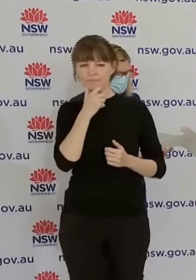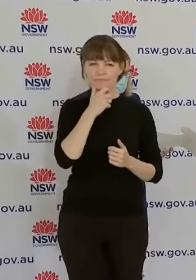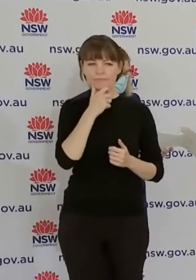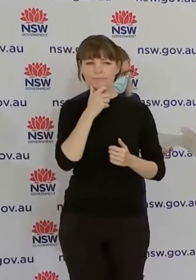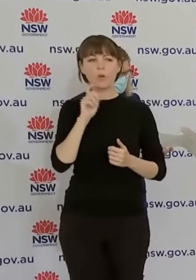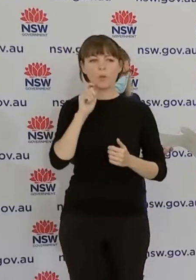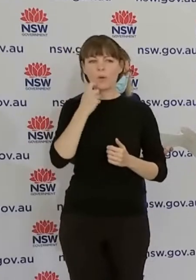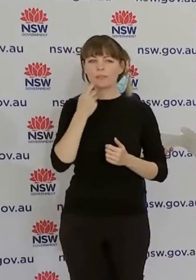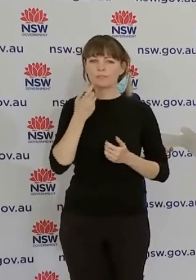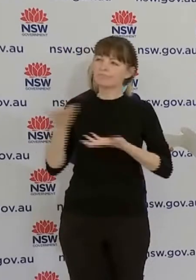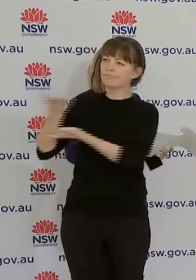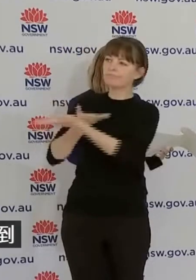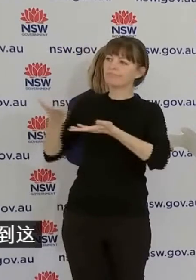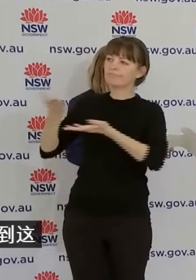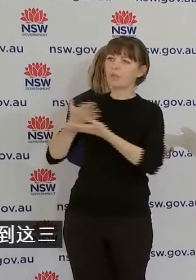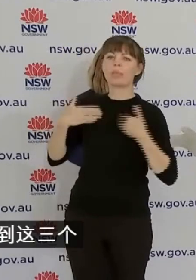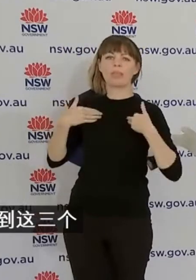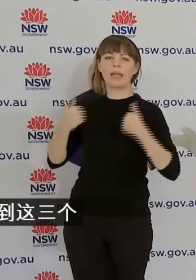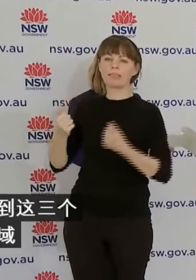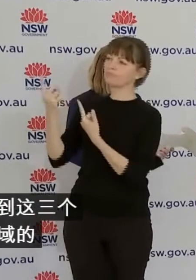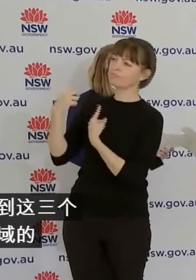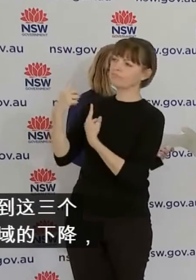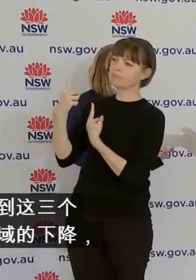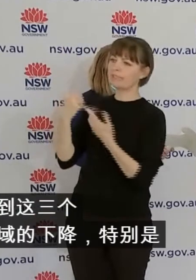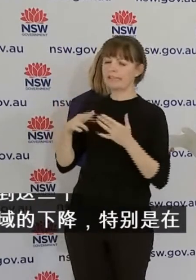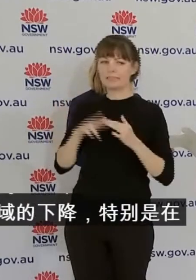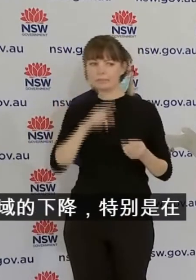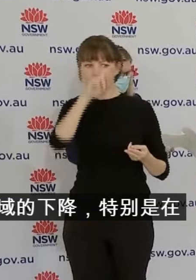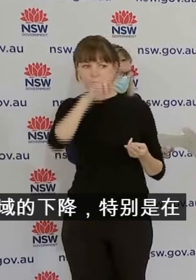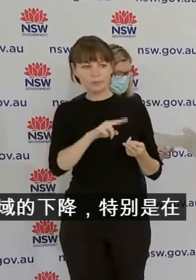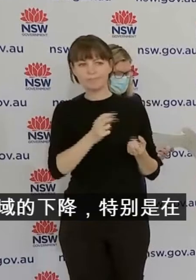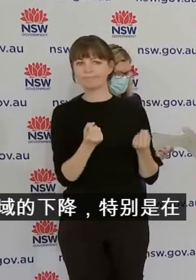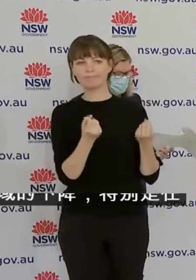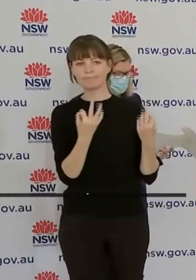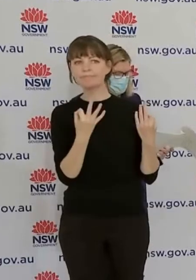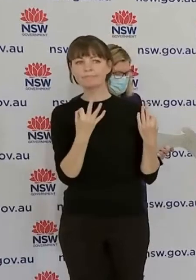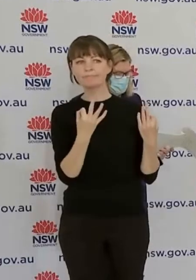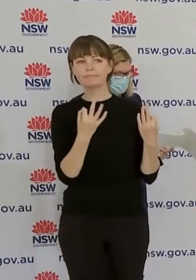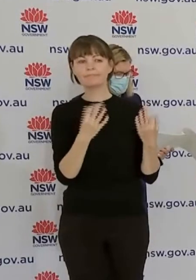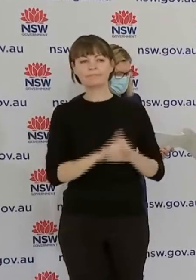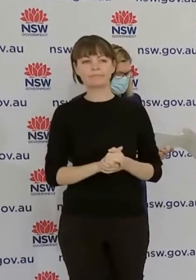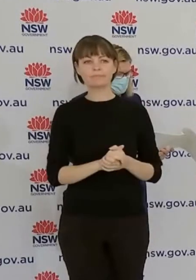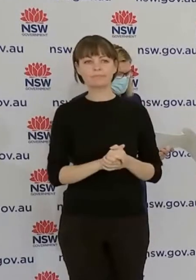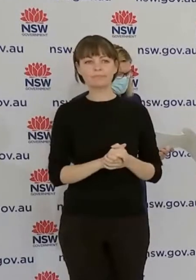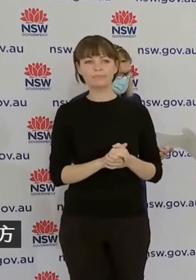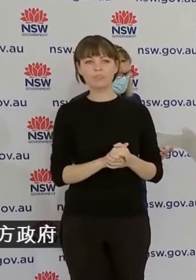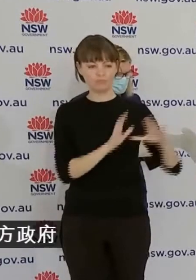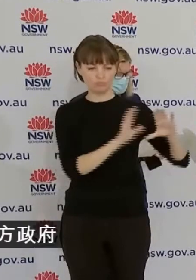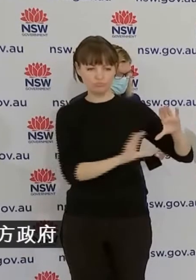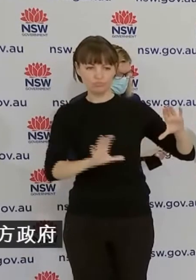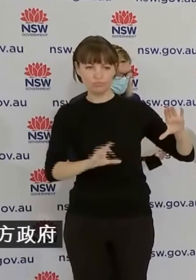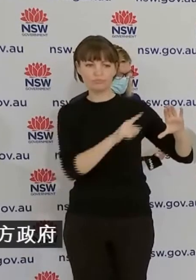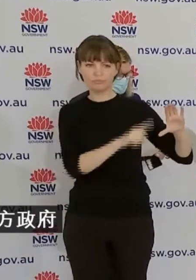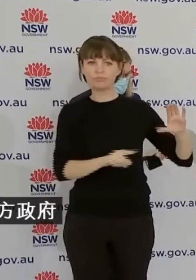by the health experts in the next few days if we don't see a decline in those 3 local government areas, especially in those parts that are abutting those other local government areas of